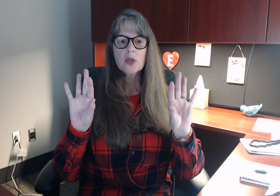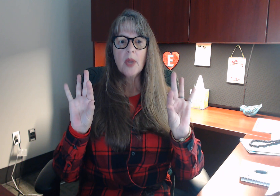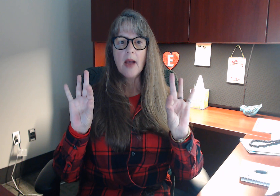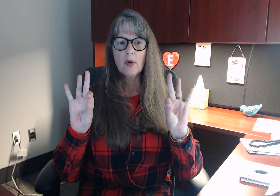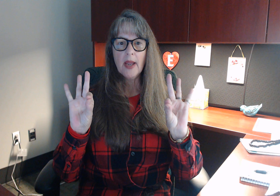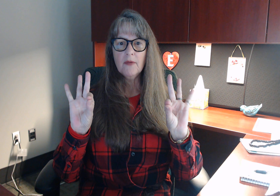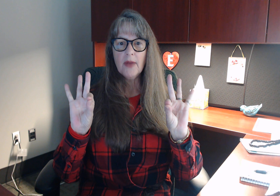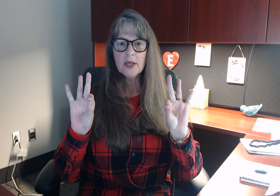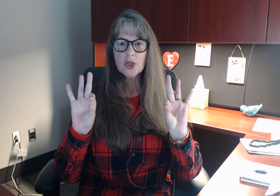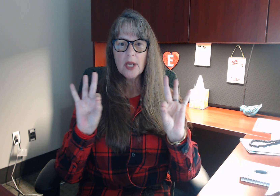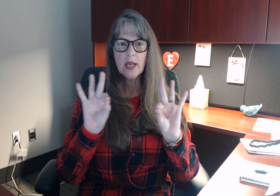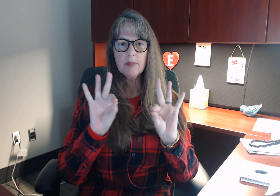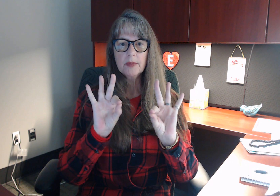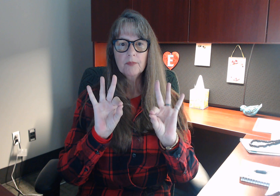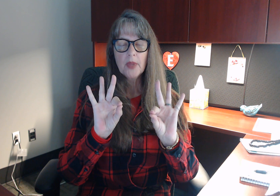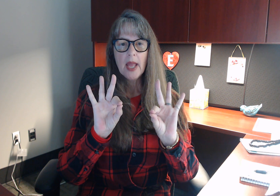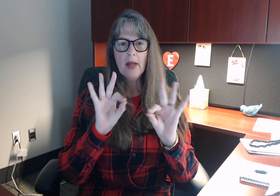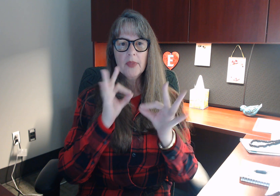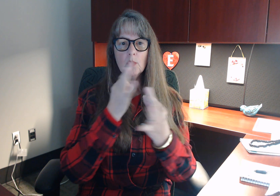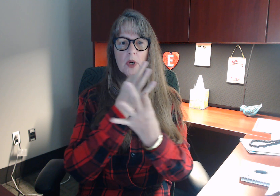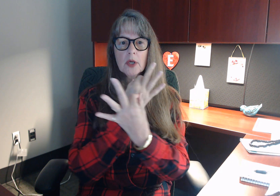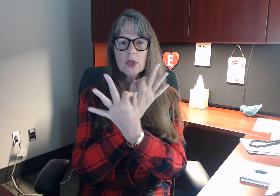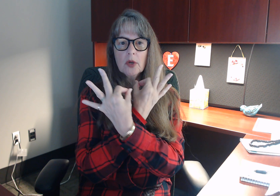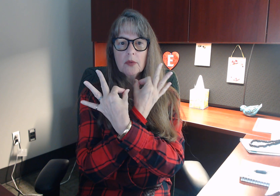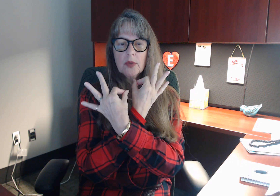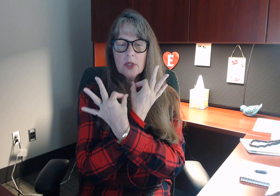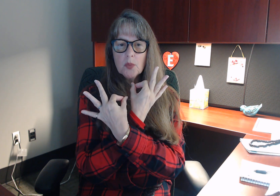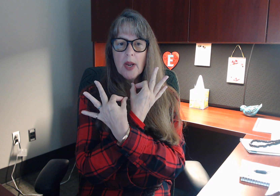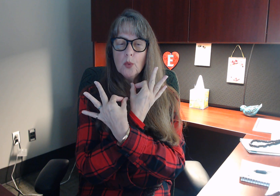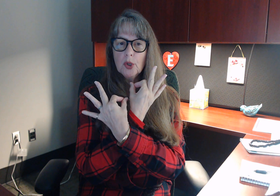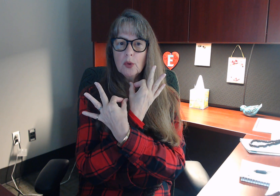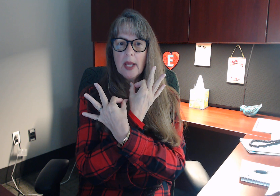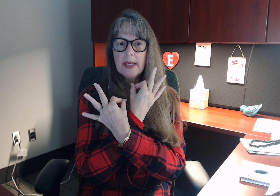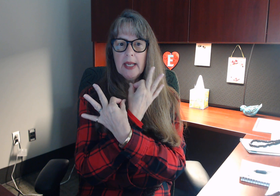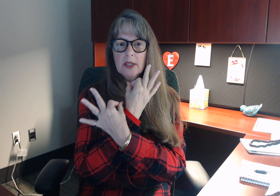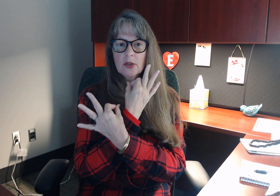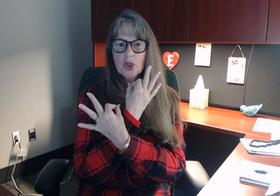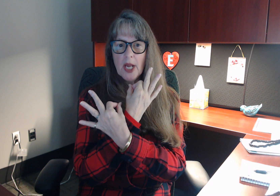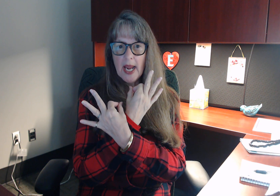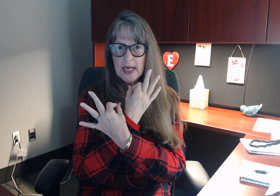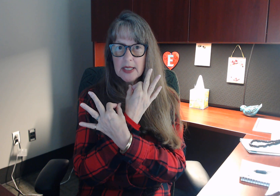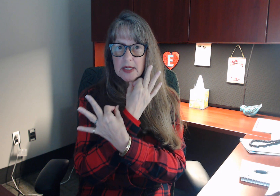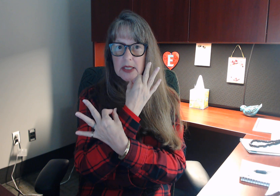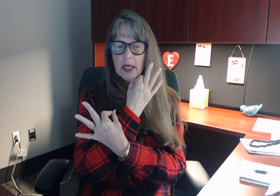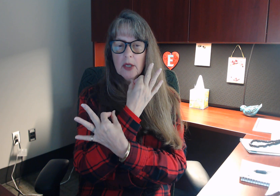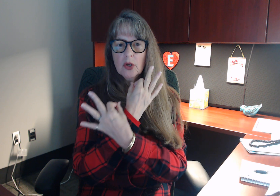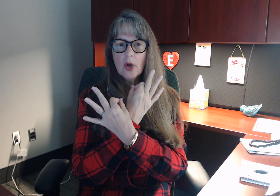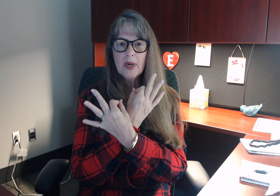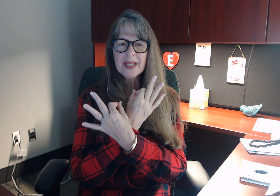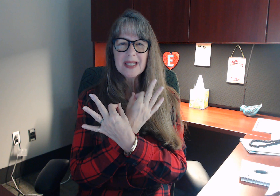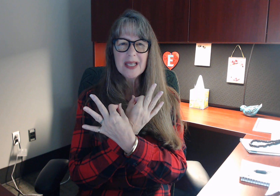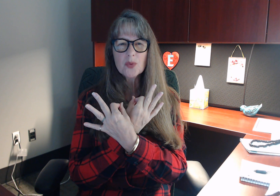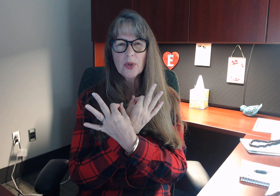have our F hand shape, and then we're going to start this way where you're like in chains, in a sense where you're